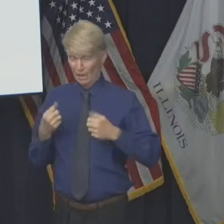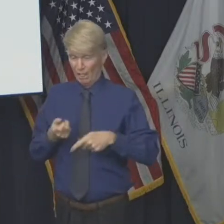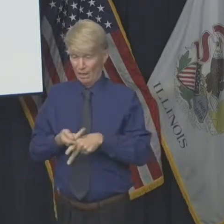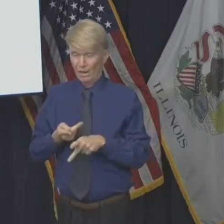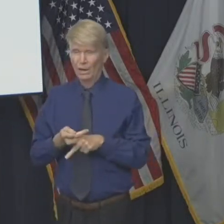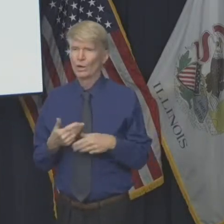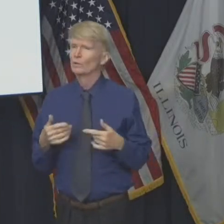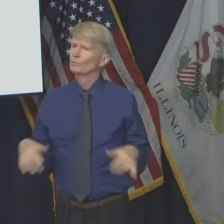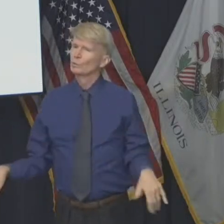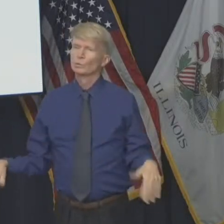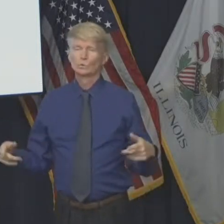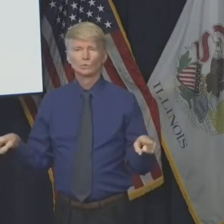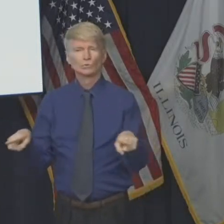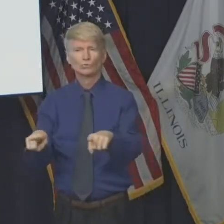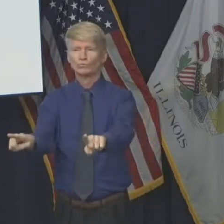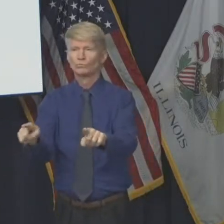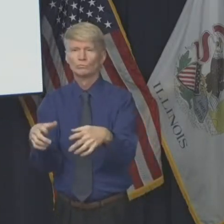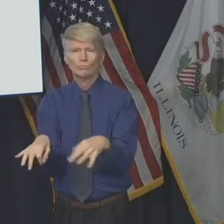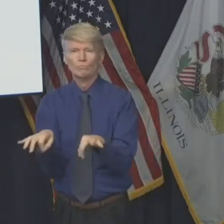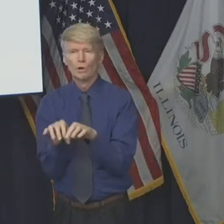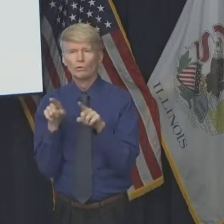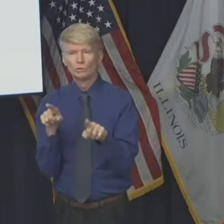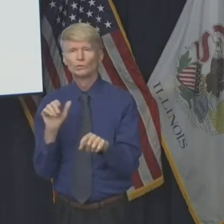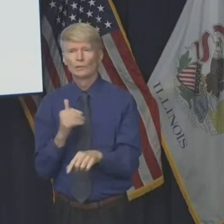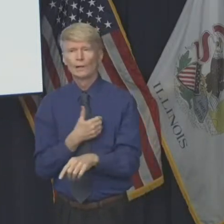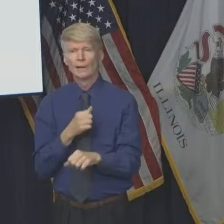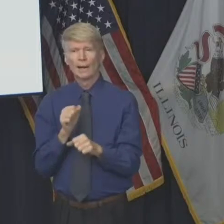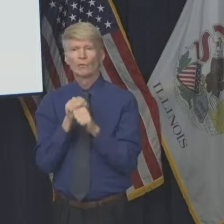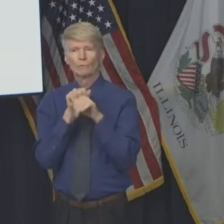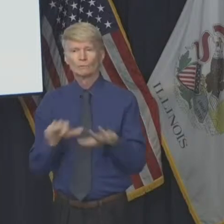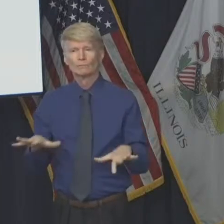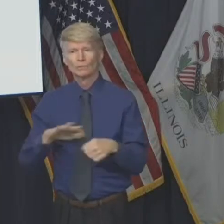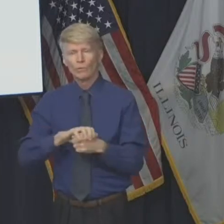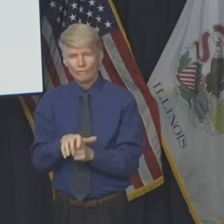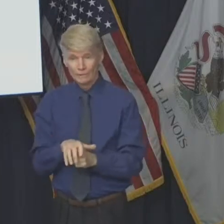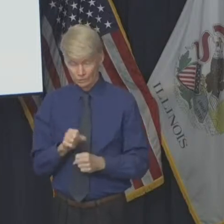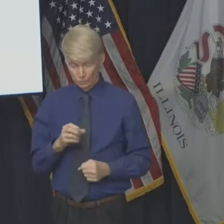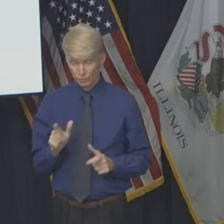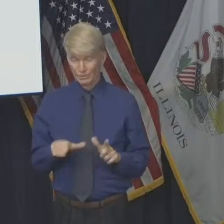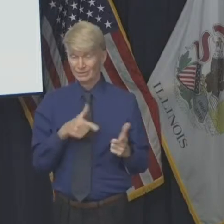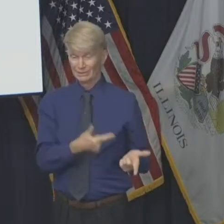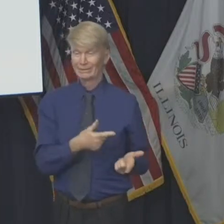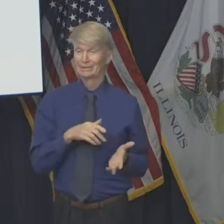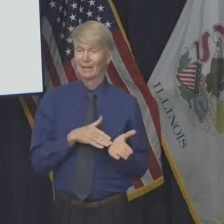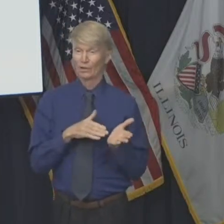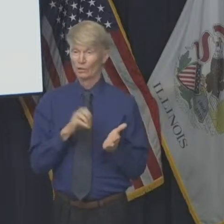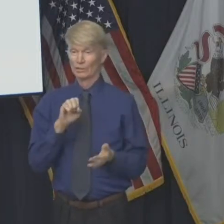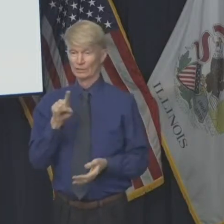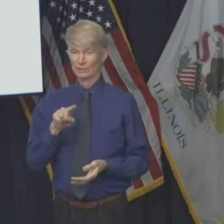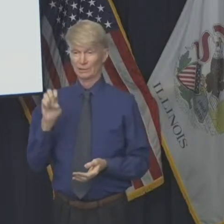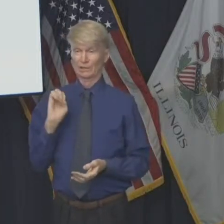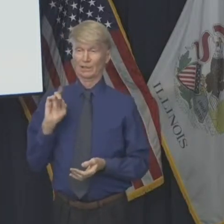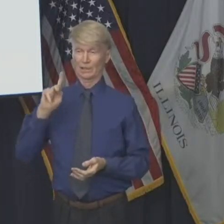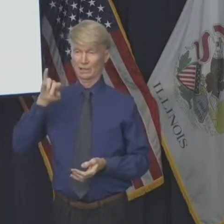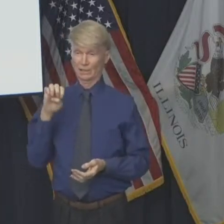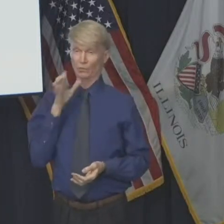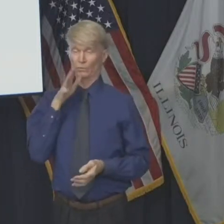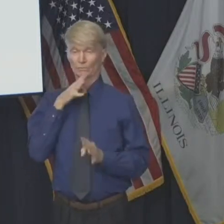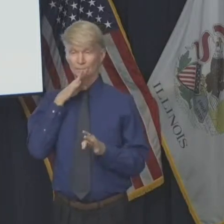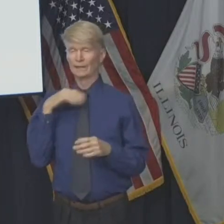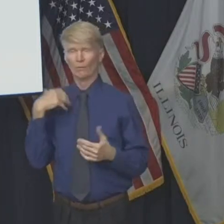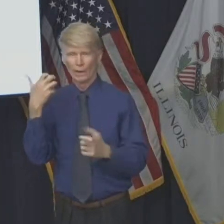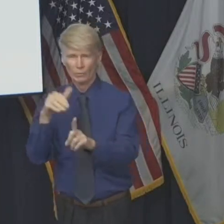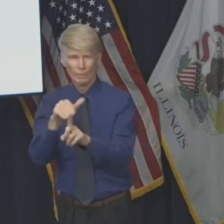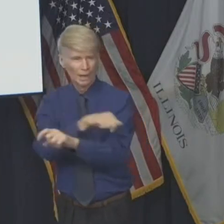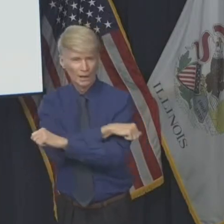pandemic. So as I hand it over to Dr. Ezike for a medical update, let me remind everyone that every region of